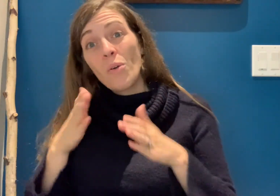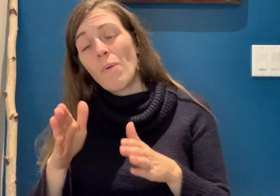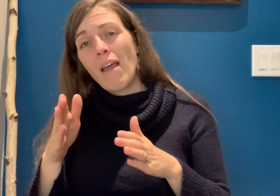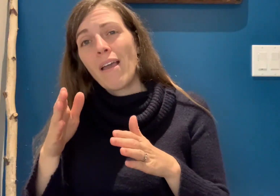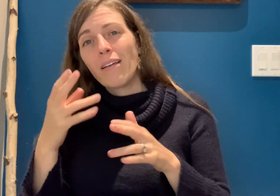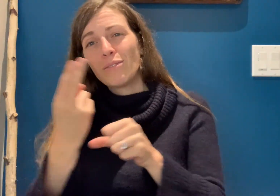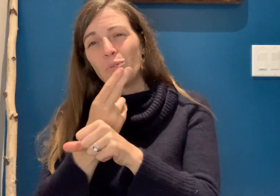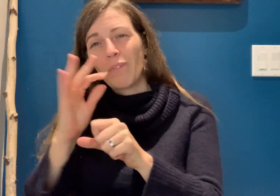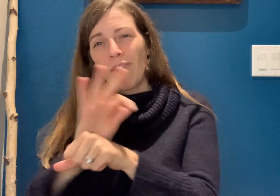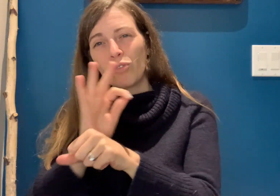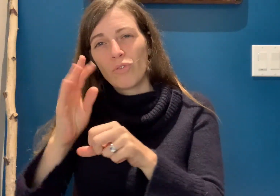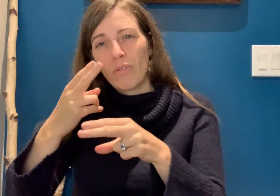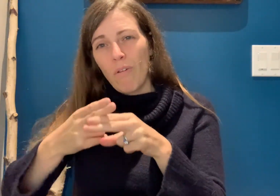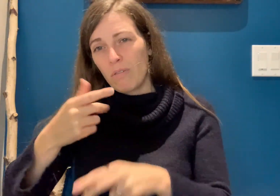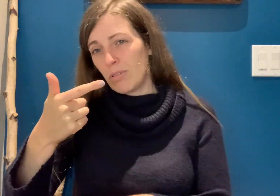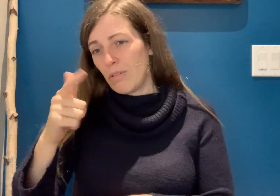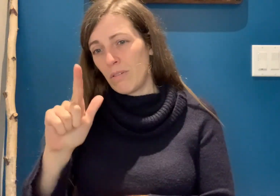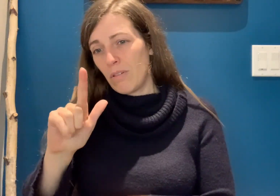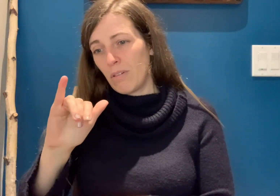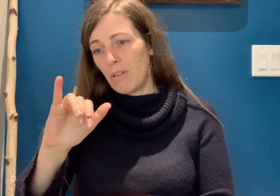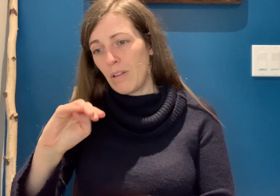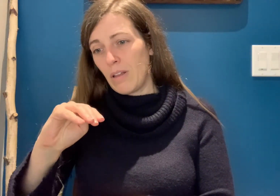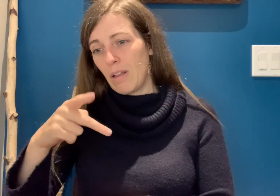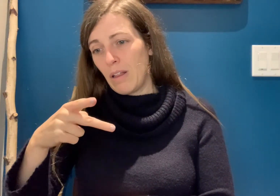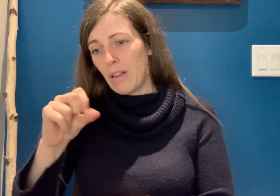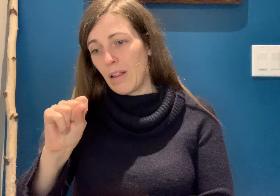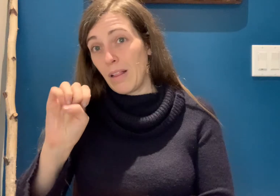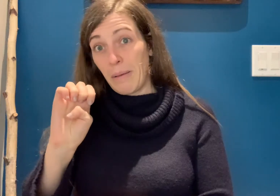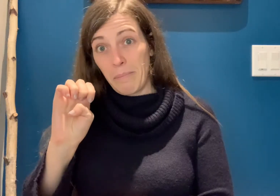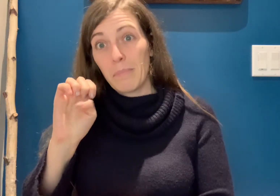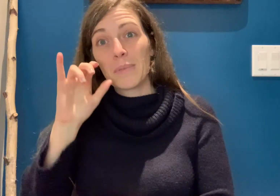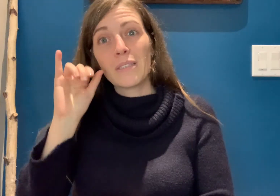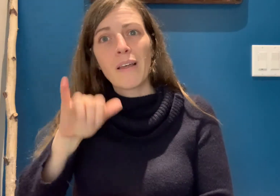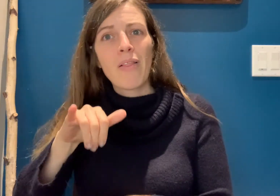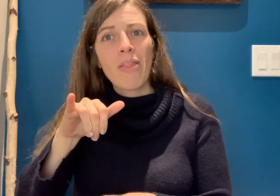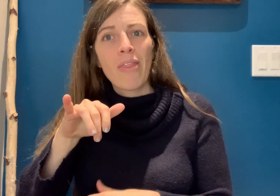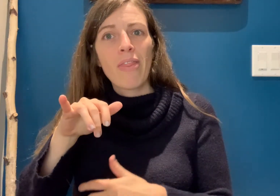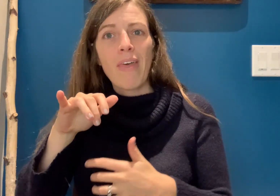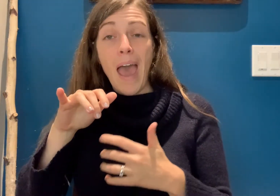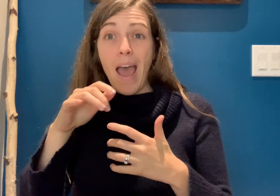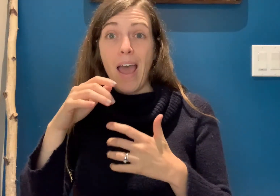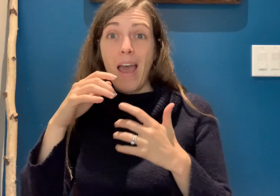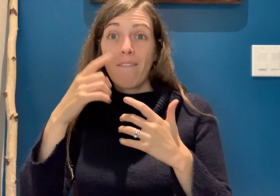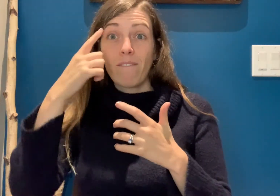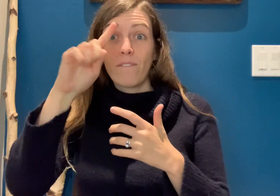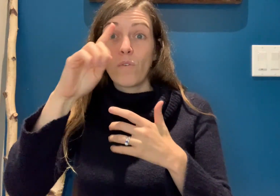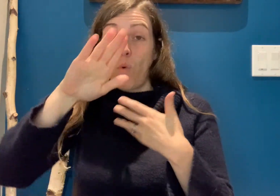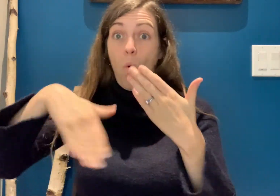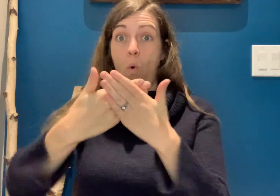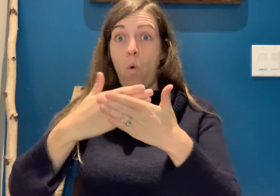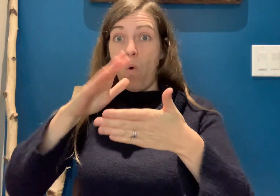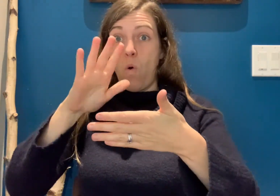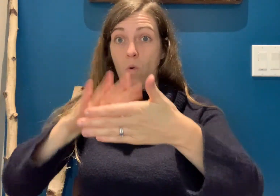which is just a series of characters. Another way of getting the type of data is to use a function called